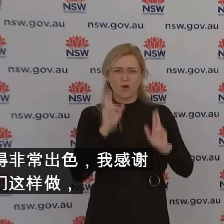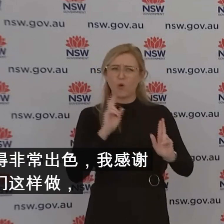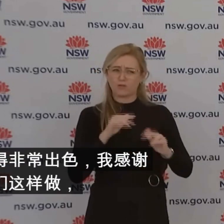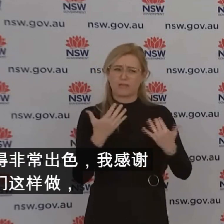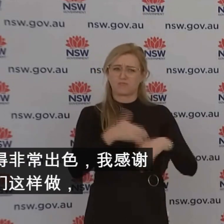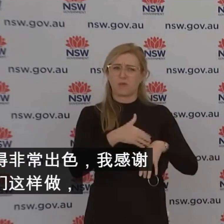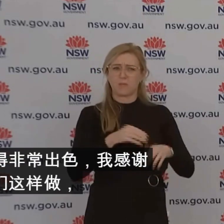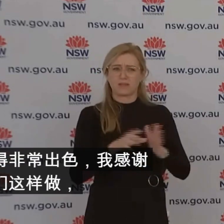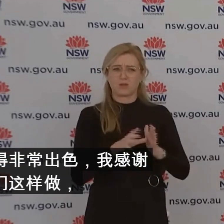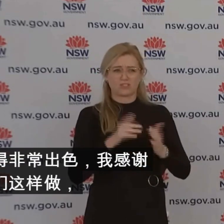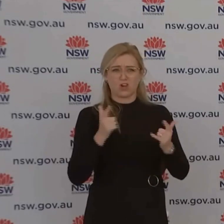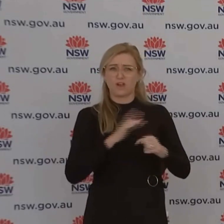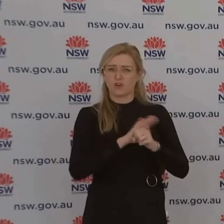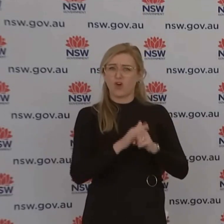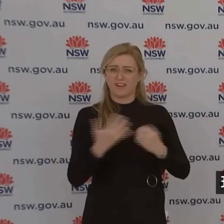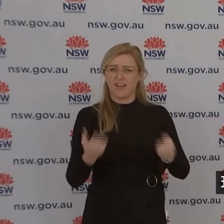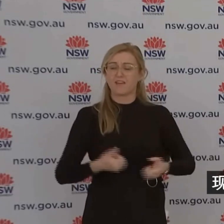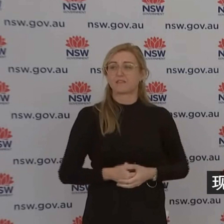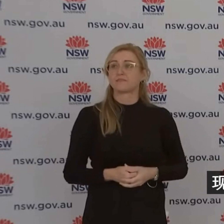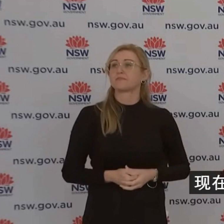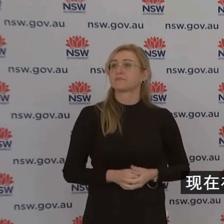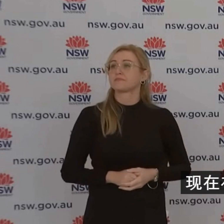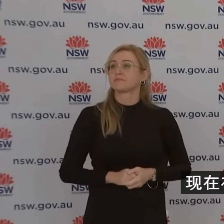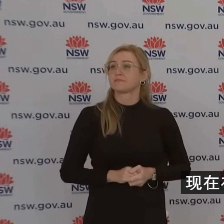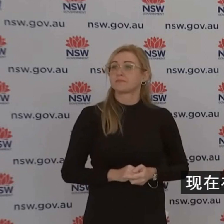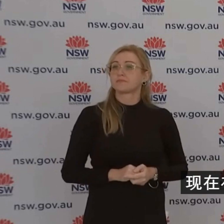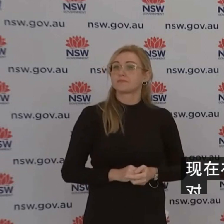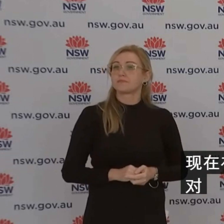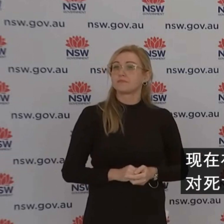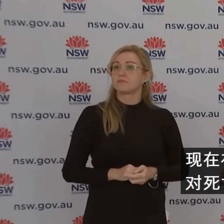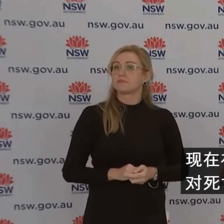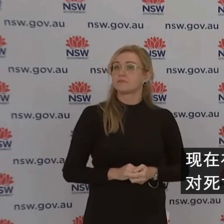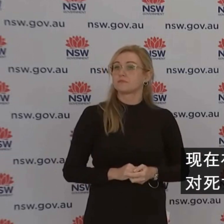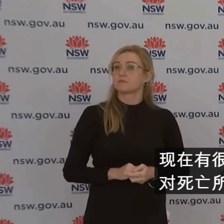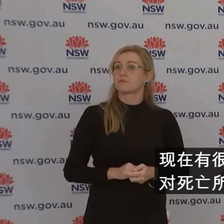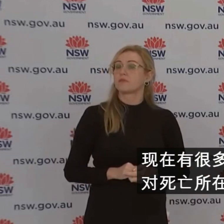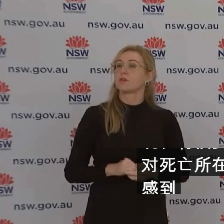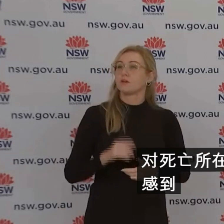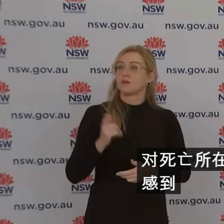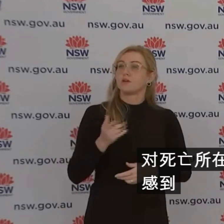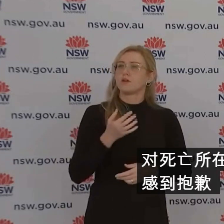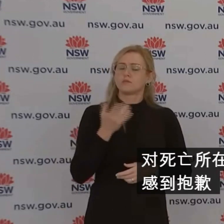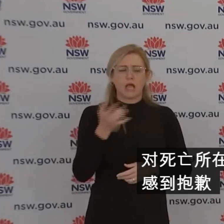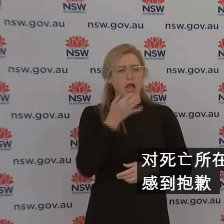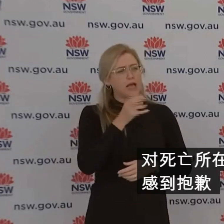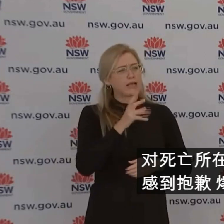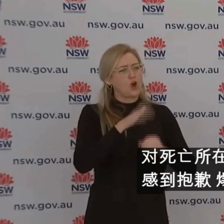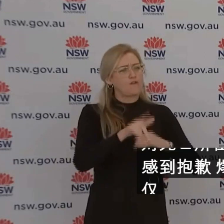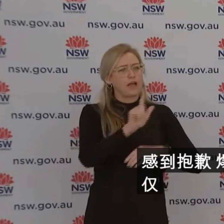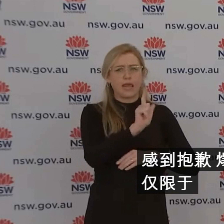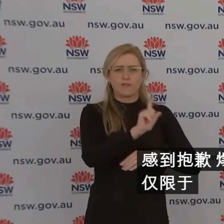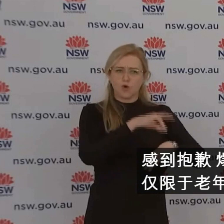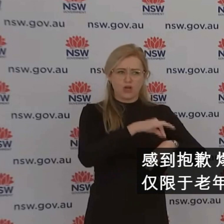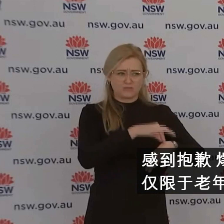that. Sorry. There's been now a number on that Liverpool hospital where the death was. Has that outbreak